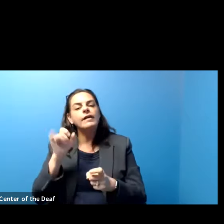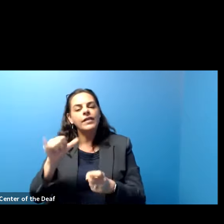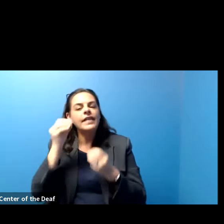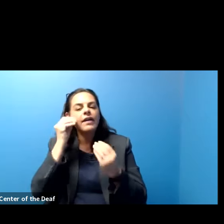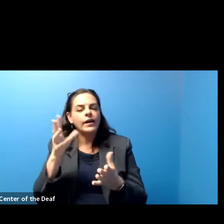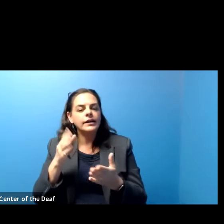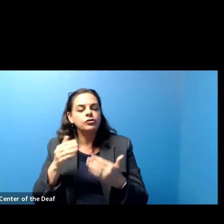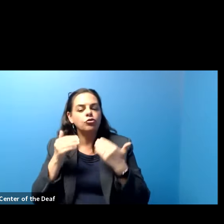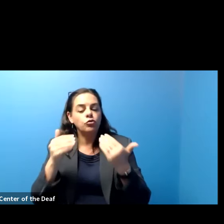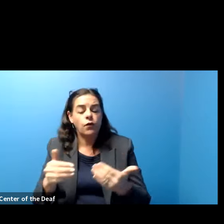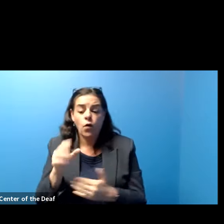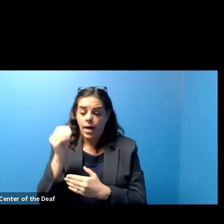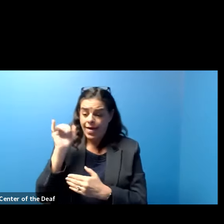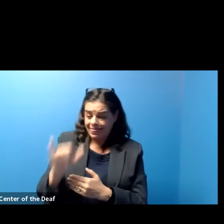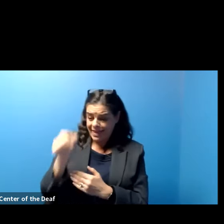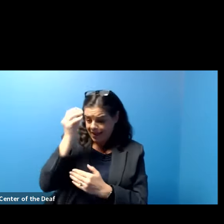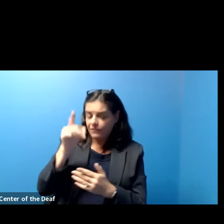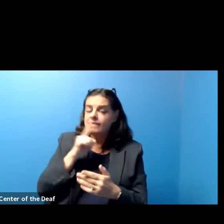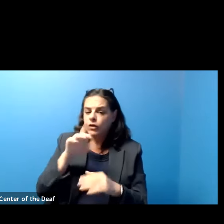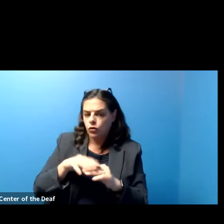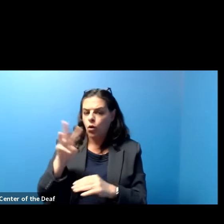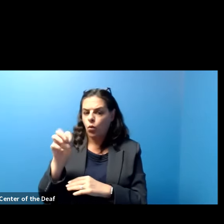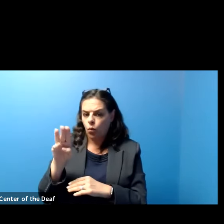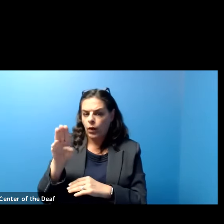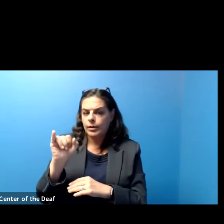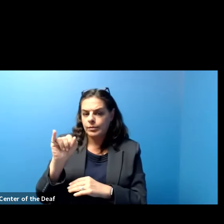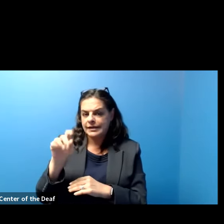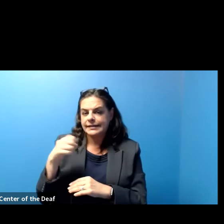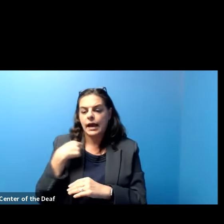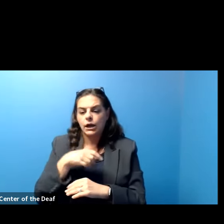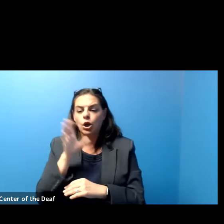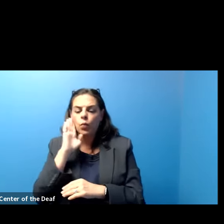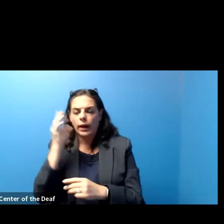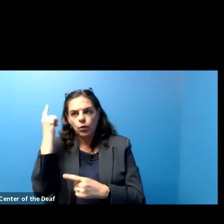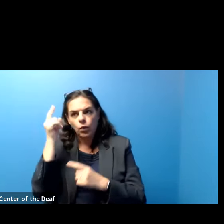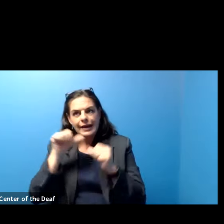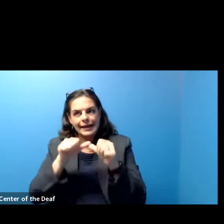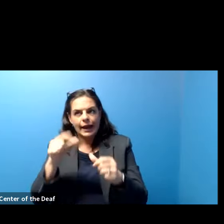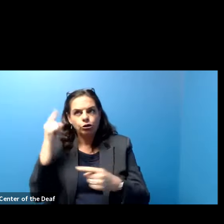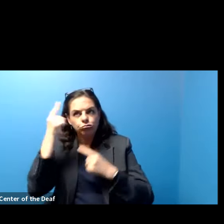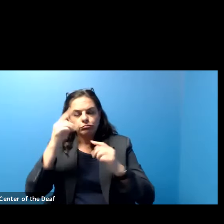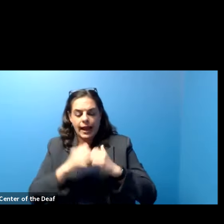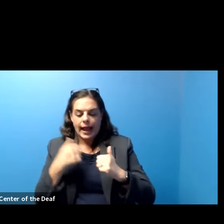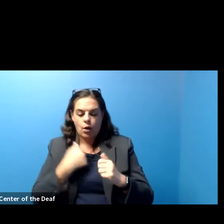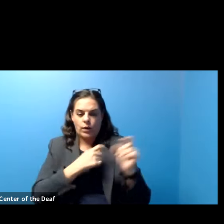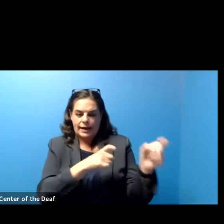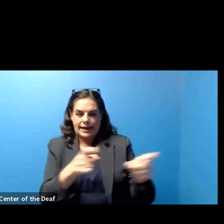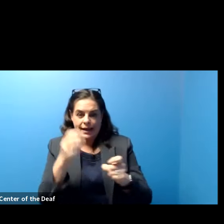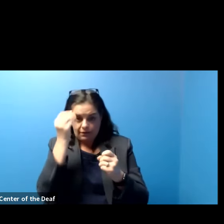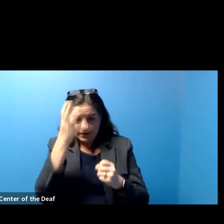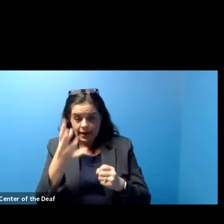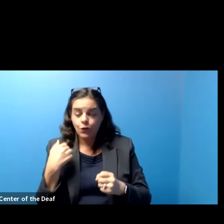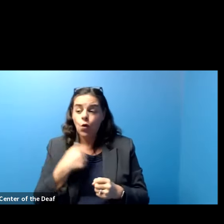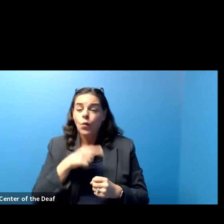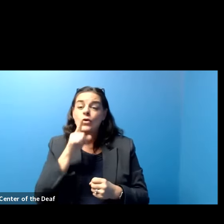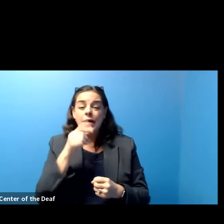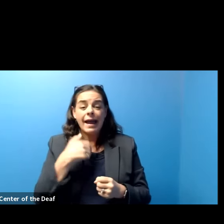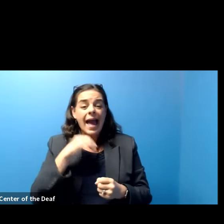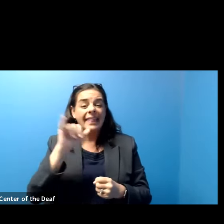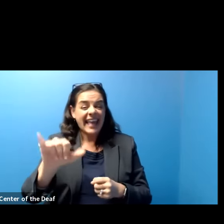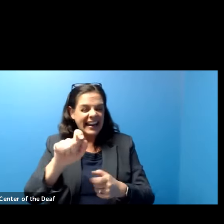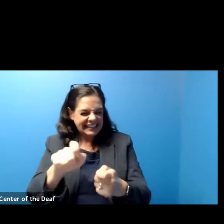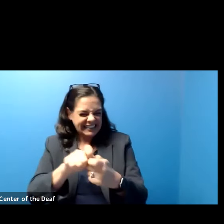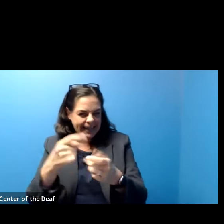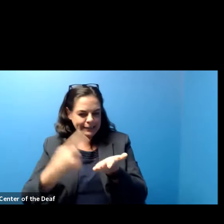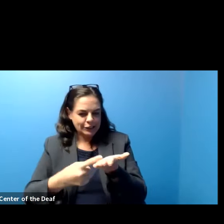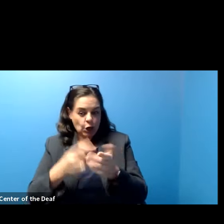on the website, and we'll continue to look at how we present the data in these briefings as well. That we had actually that very discussion right before we had